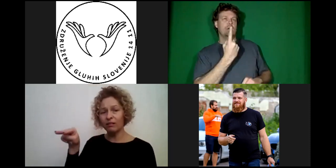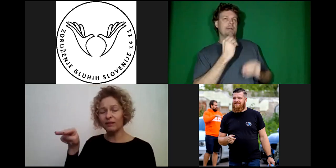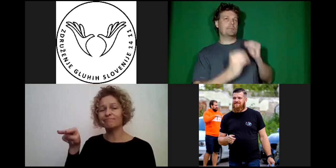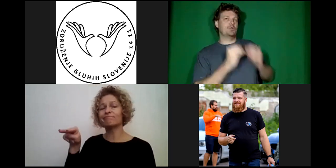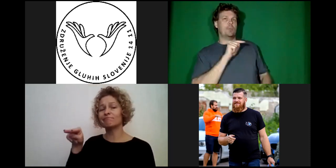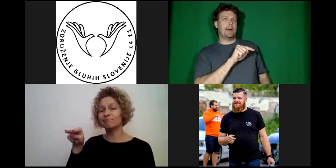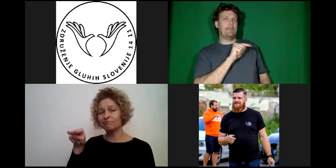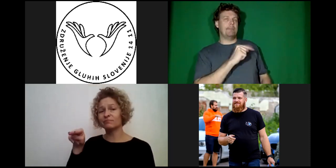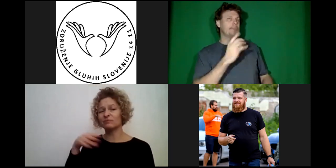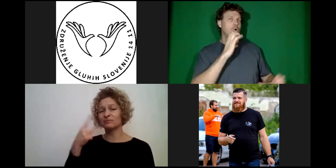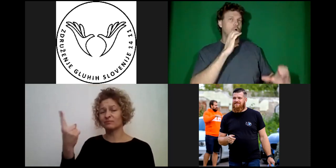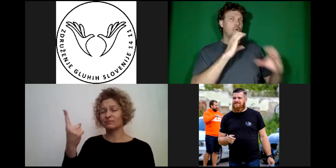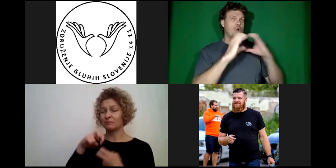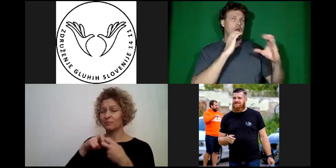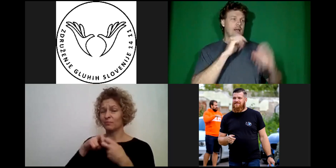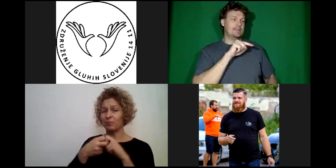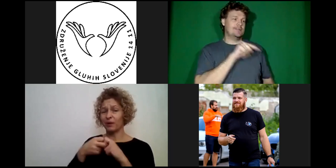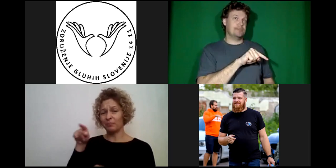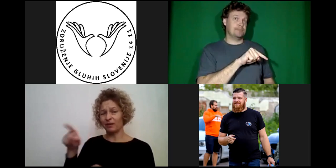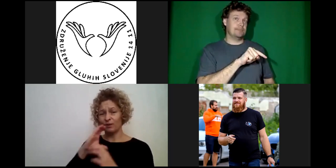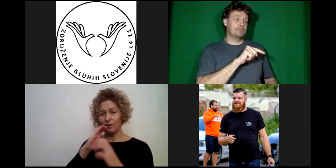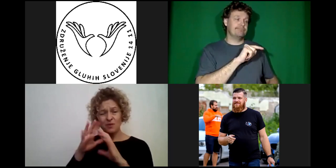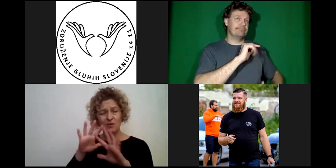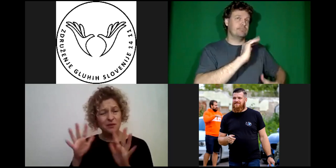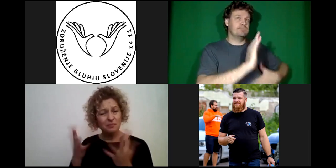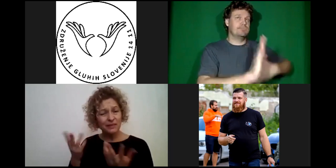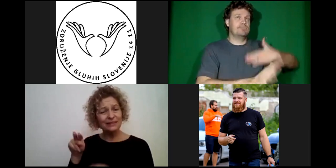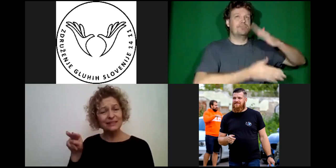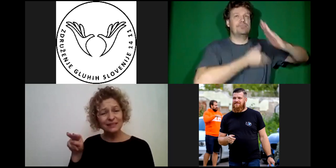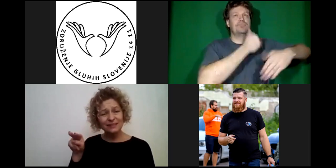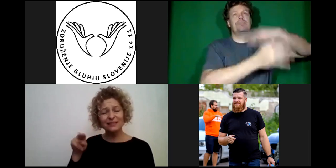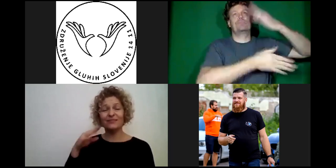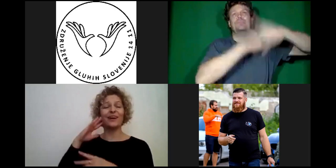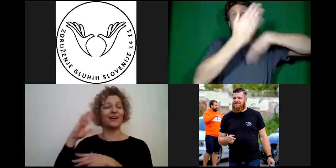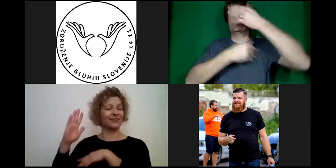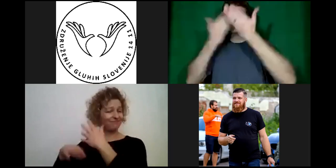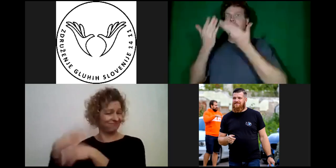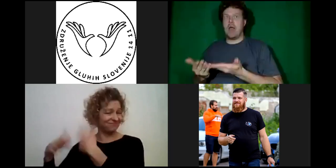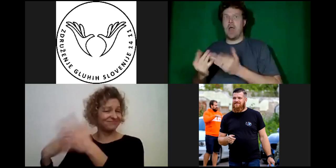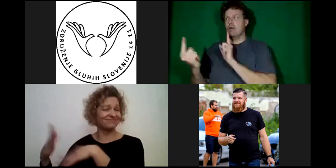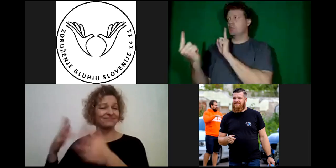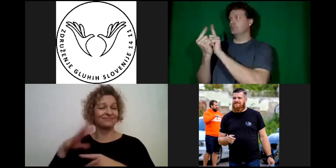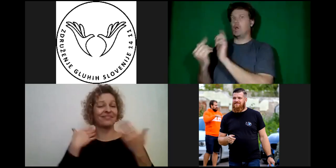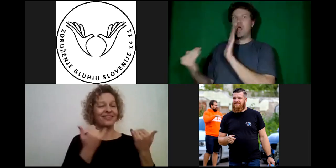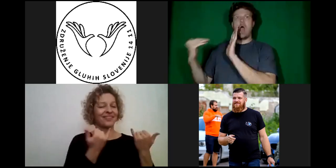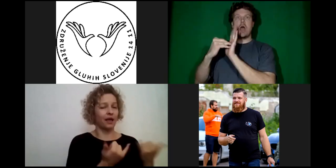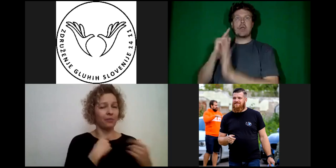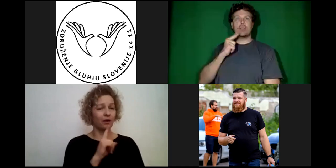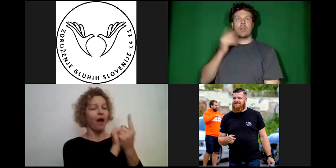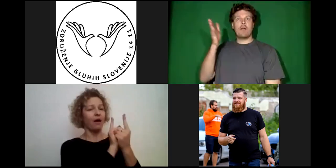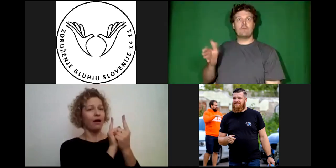teacher's speech. And the coach realized that the only problem this guy, his classmate, had was